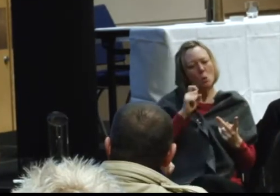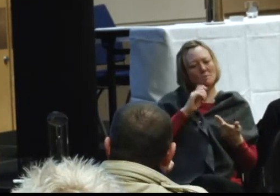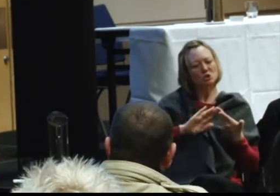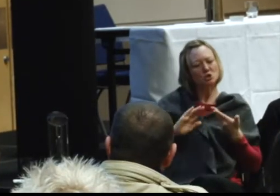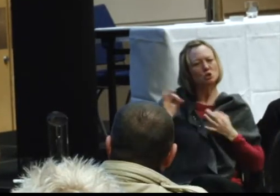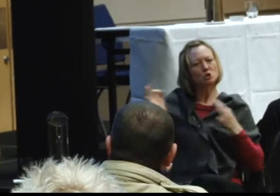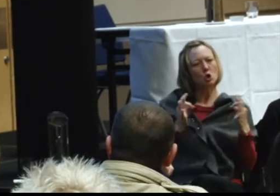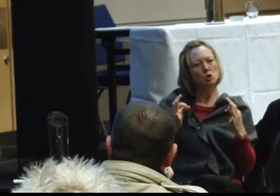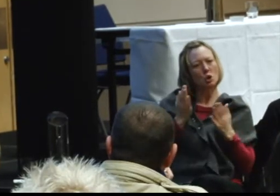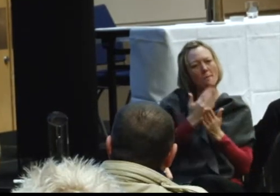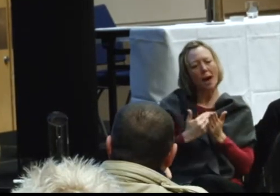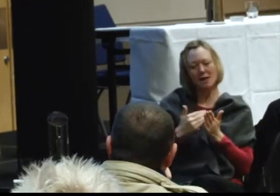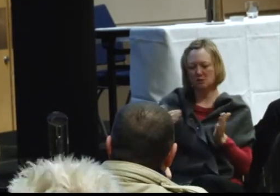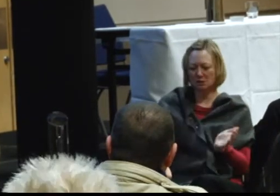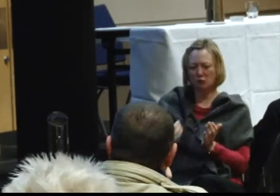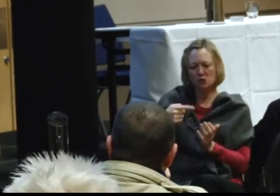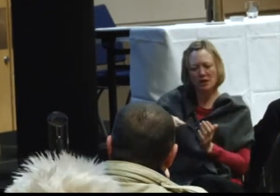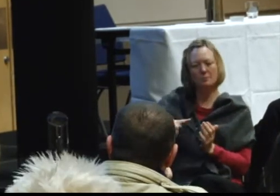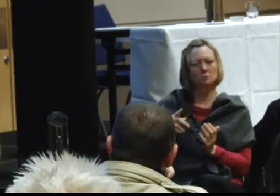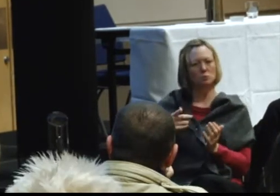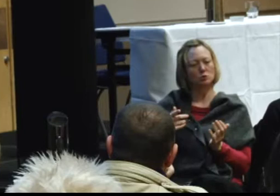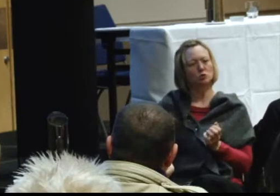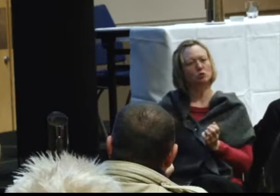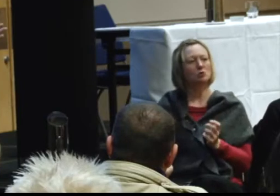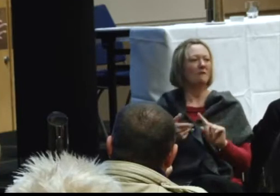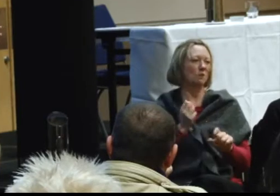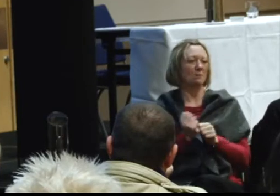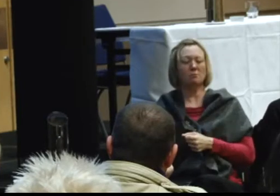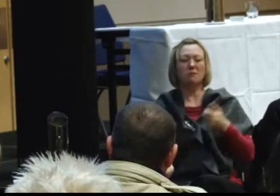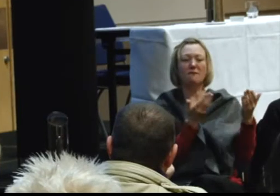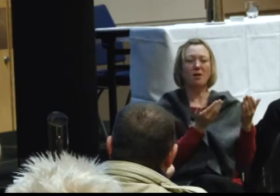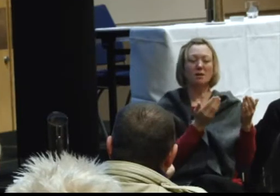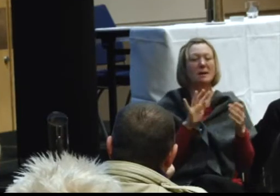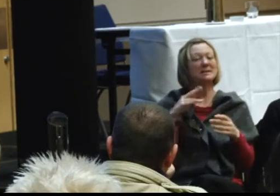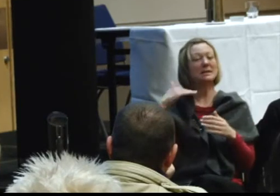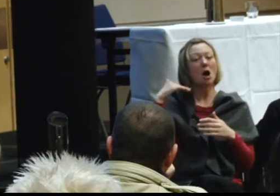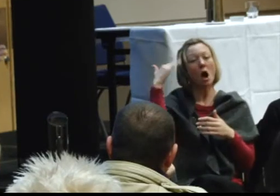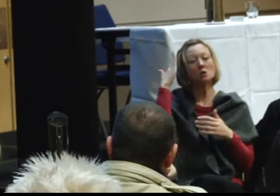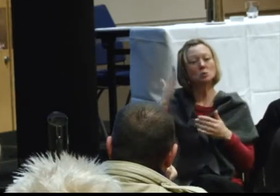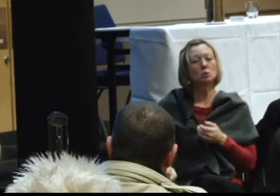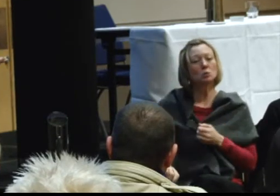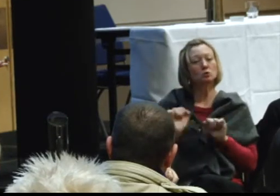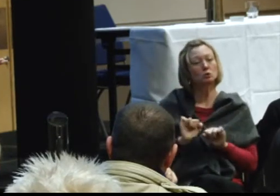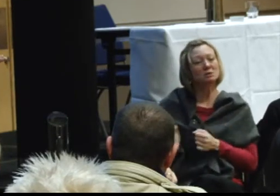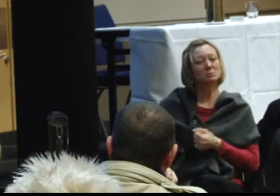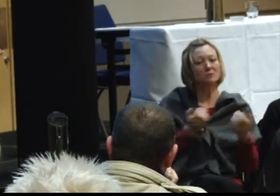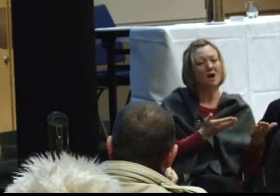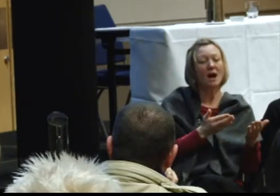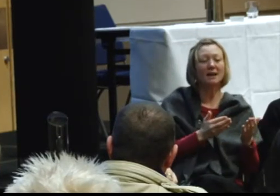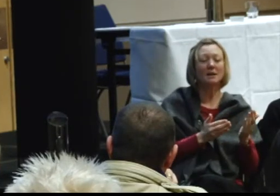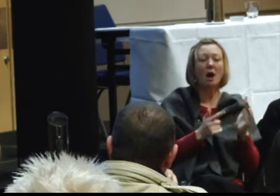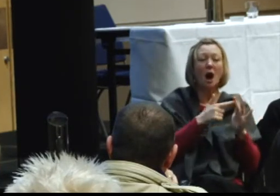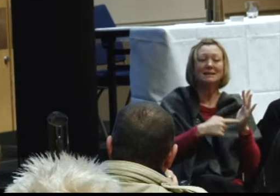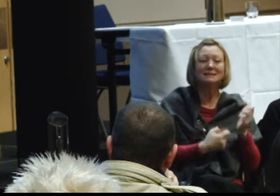would be encouraged to, for example, provide IT support. So the secondary students maybe could provide IT support for primary schools,